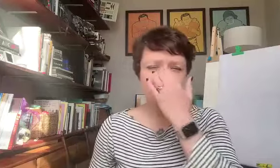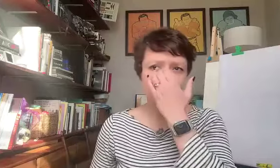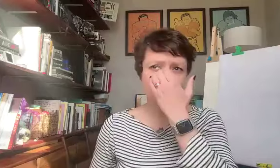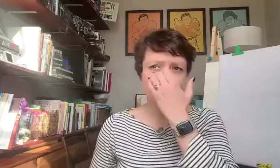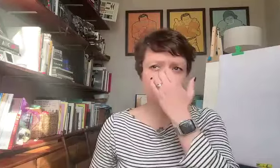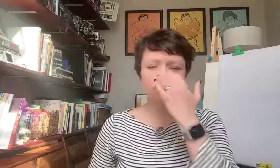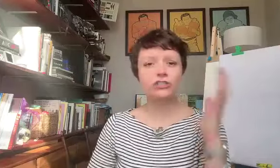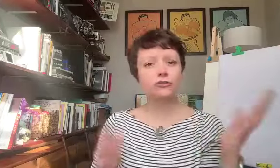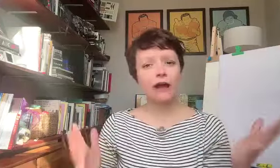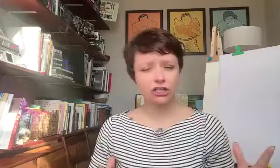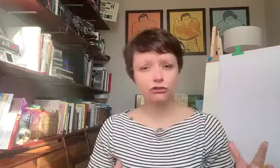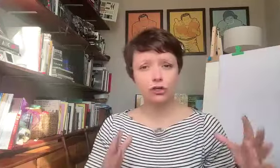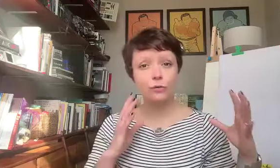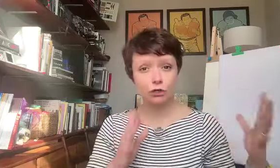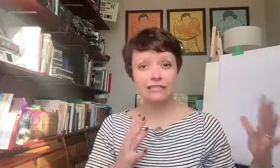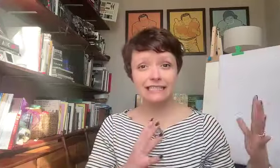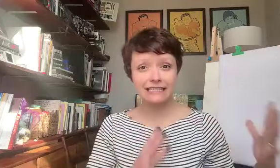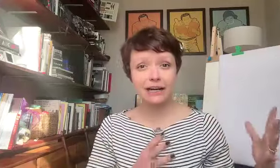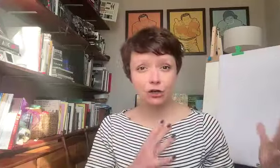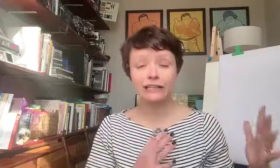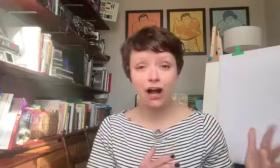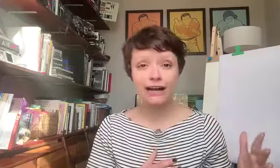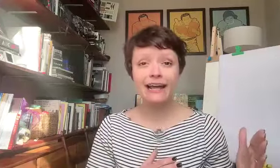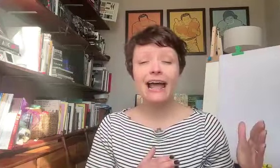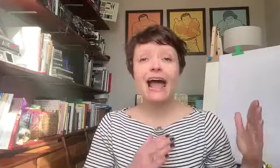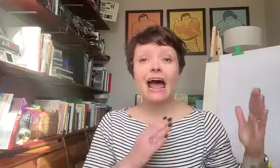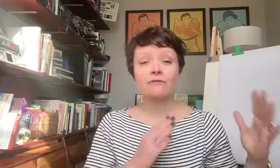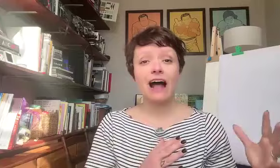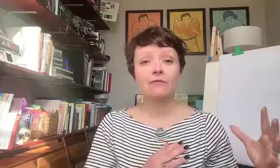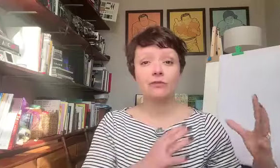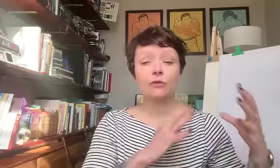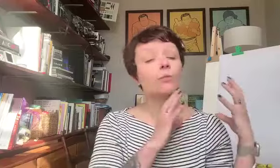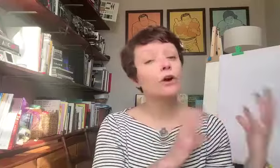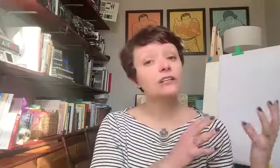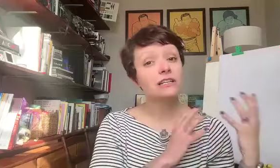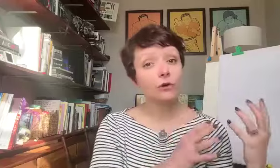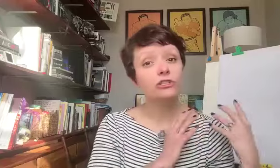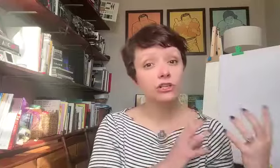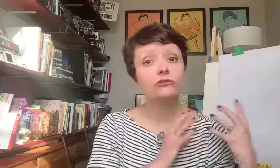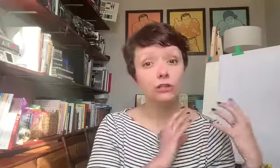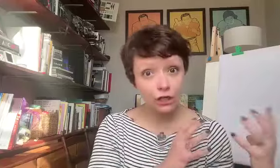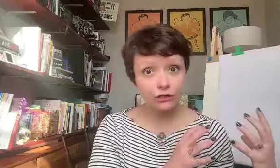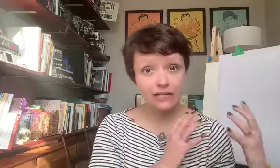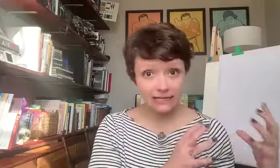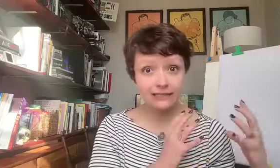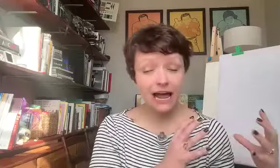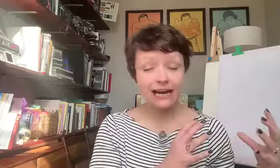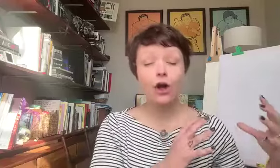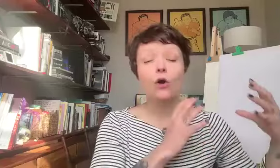that just tracked children who were using sign early on and found that the words that those children learned in sign